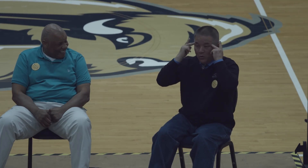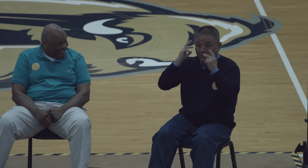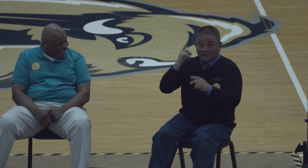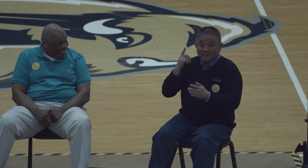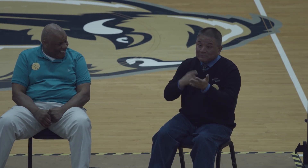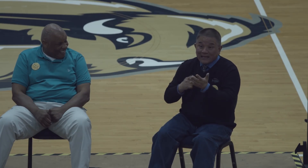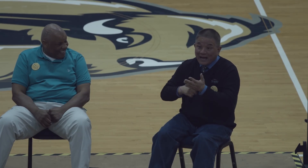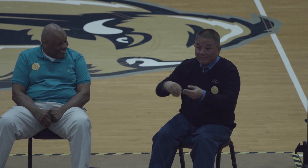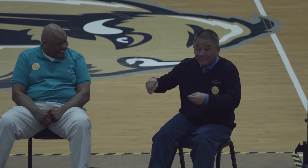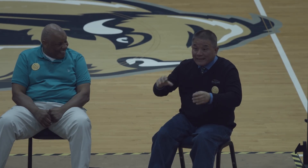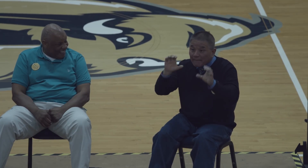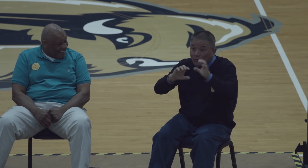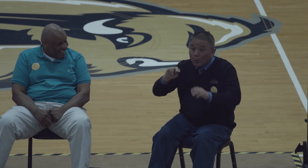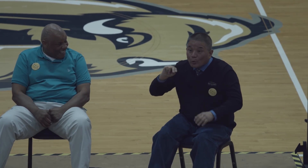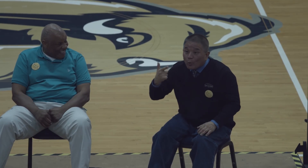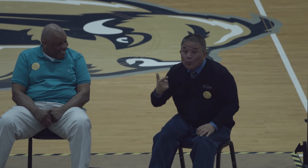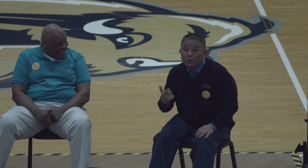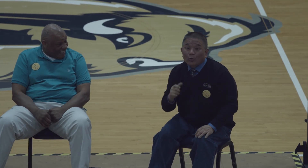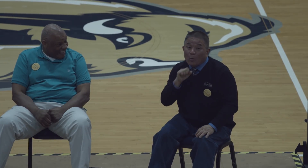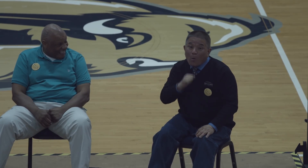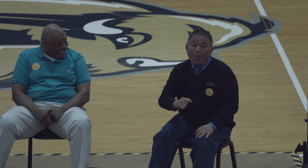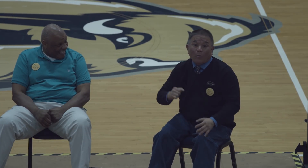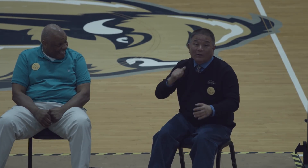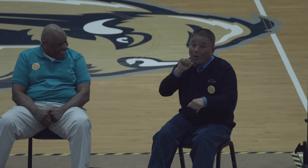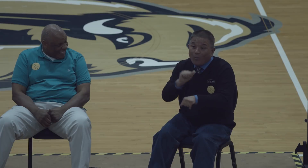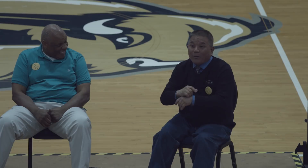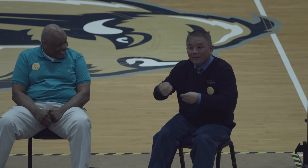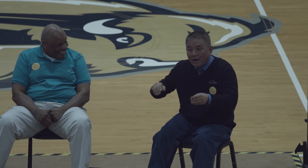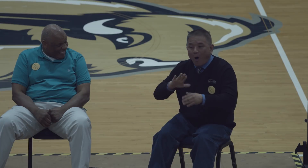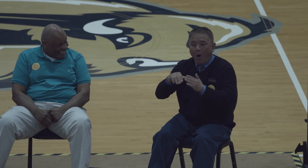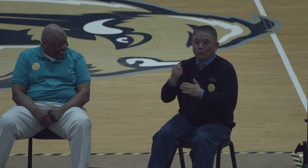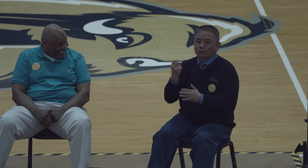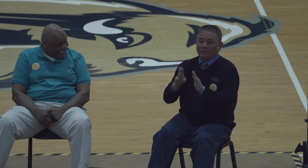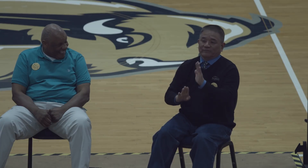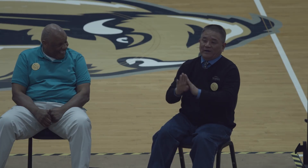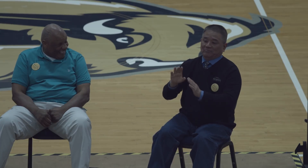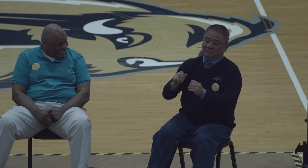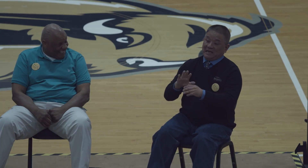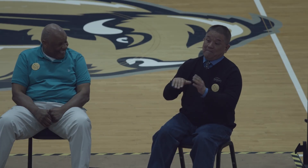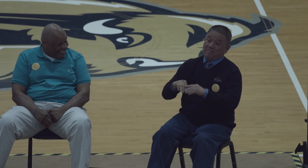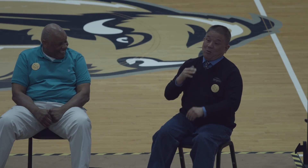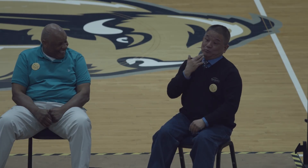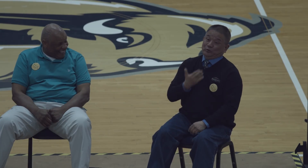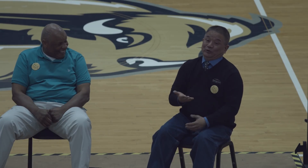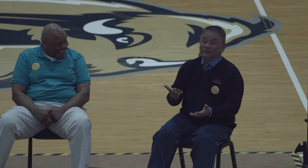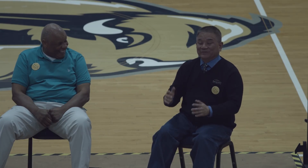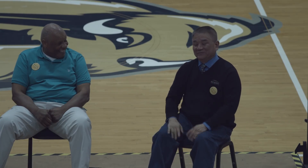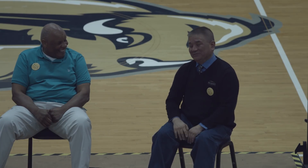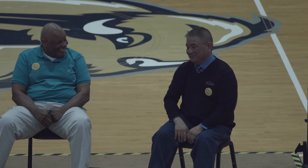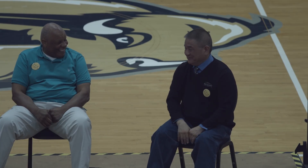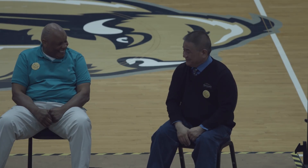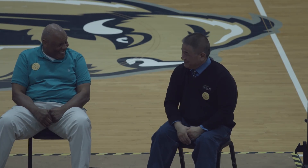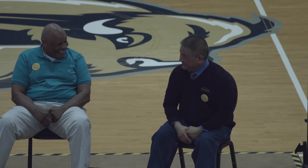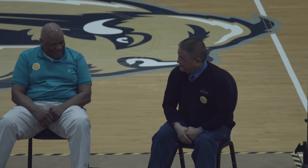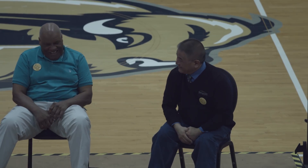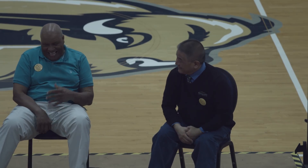I was so paranoid about the safety of those. What happens if the chemicals don't work? What happens if anything goes wrong with those films? I was